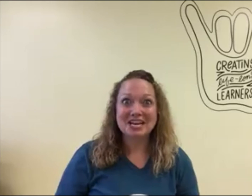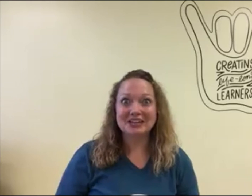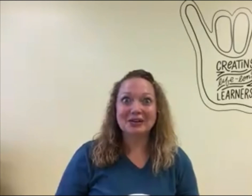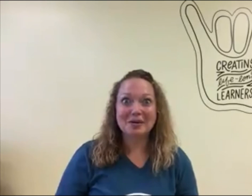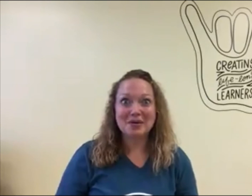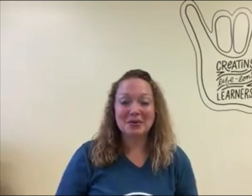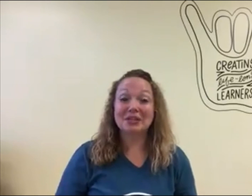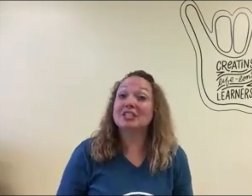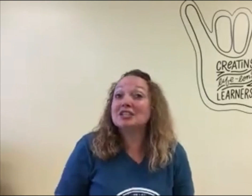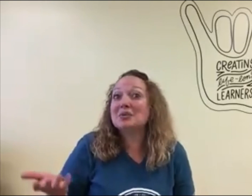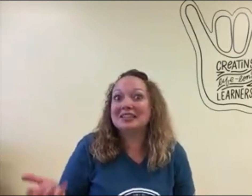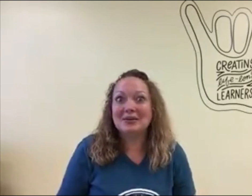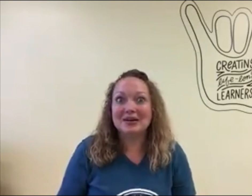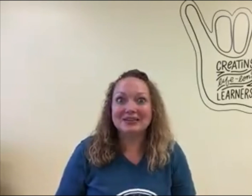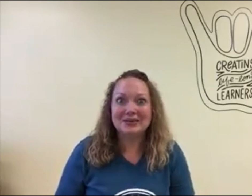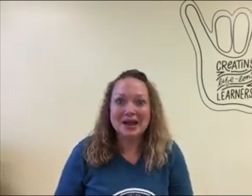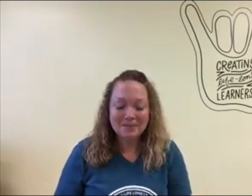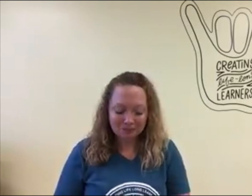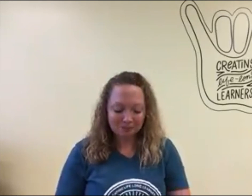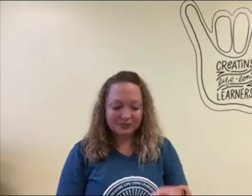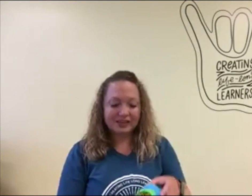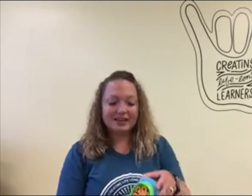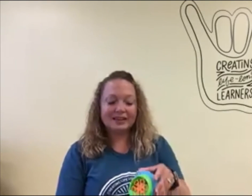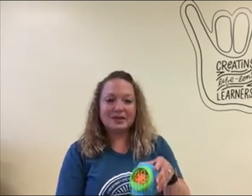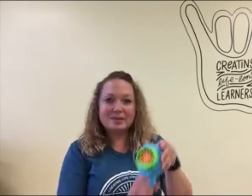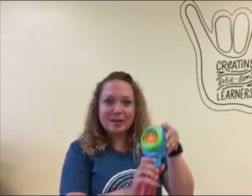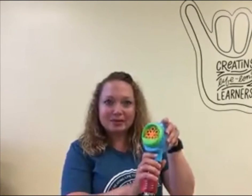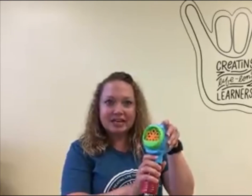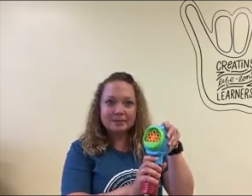with us as to what they want, okay? Let me get my bubbles on.